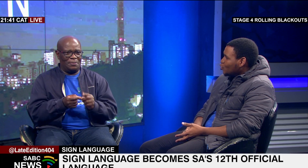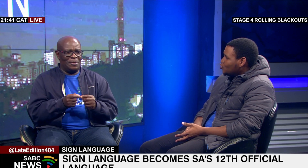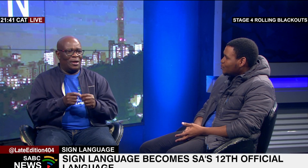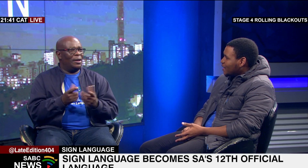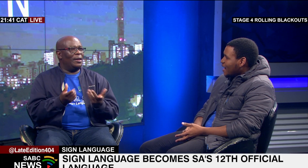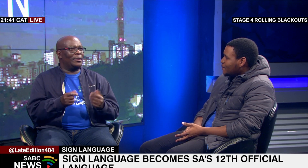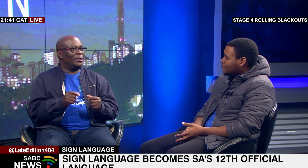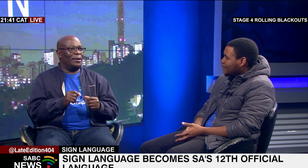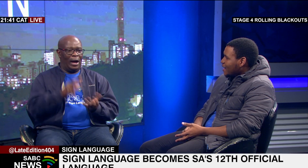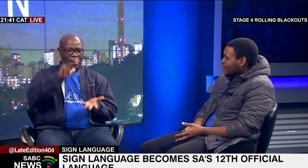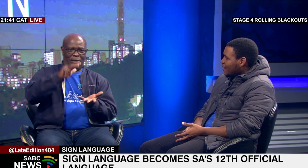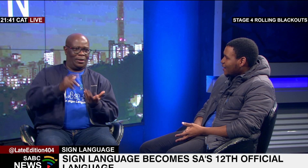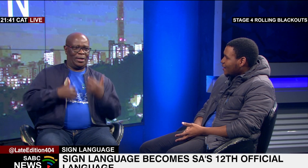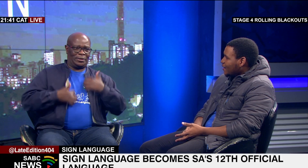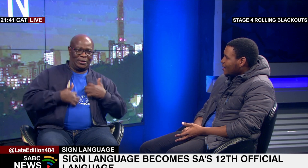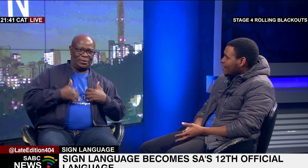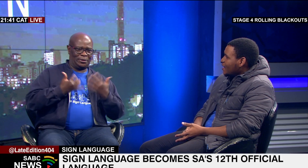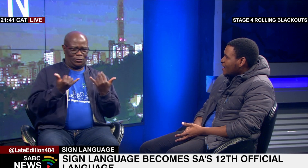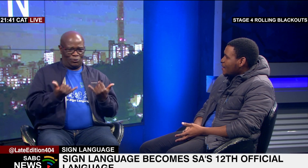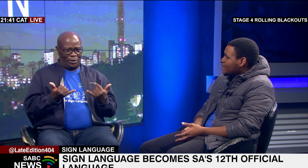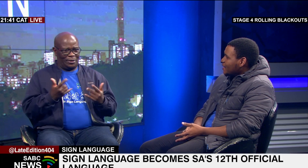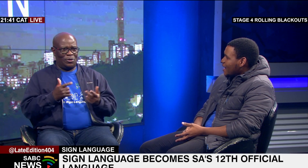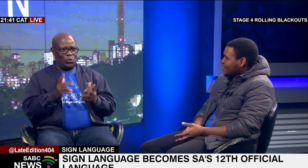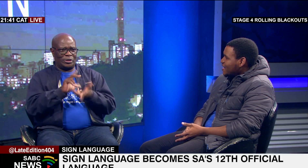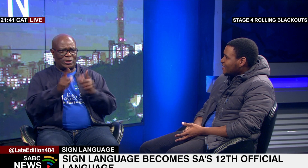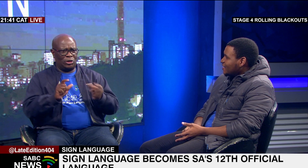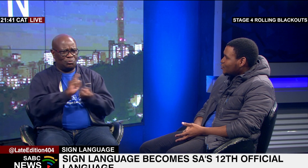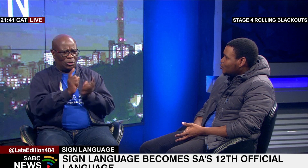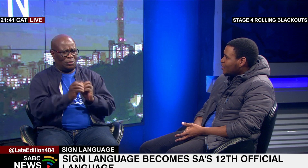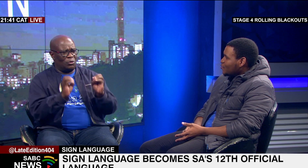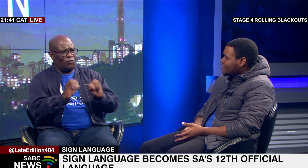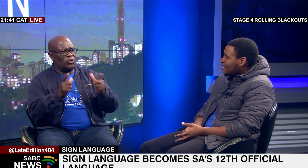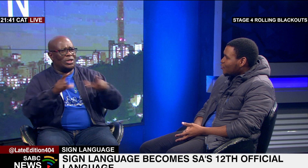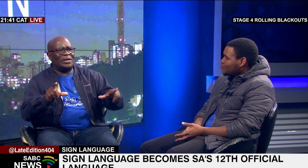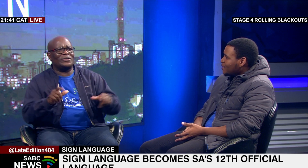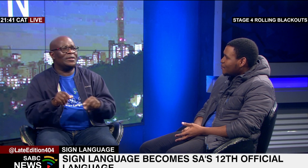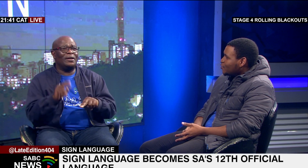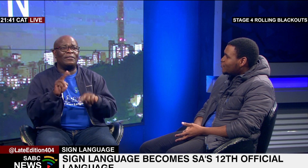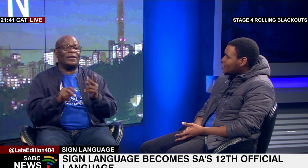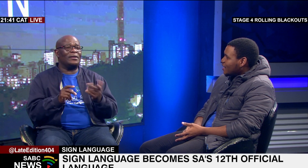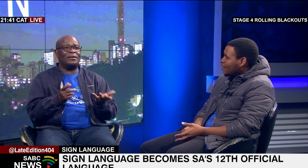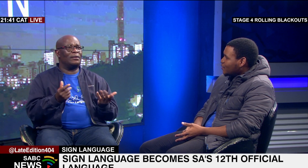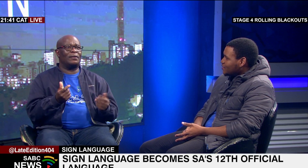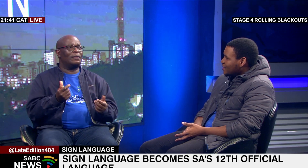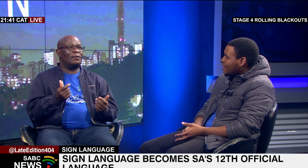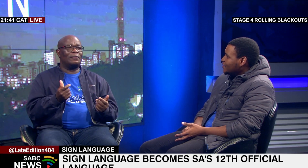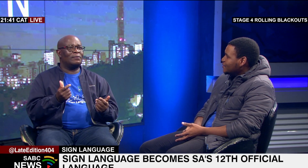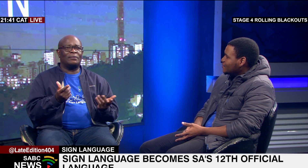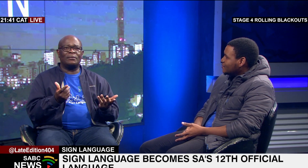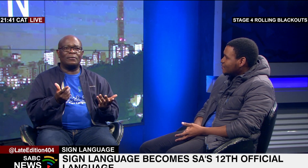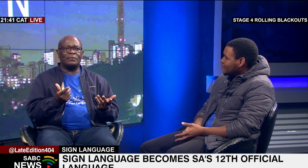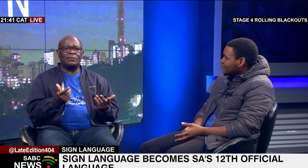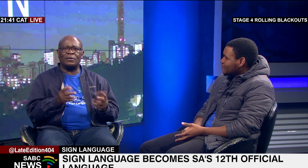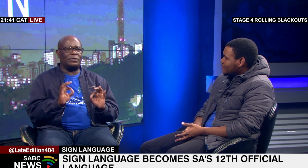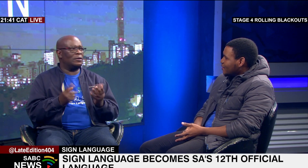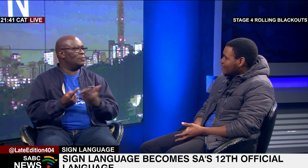to become like being excited today with sign language becoming official language, and then